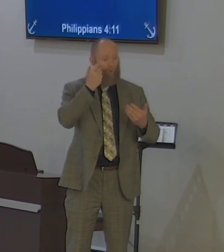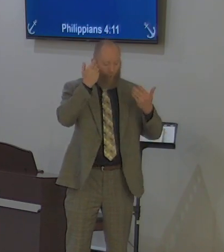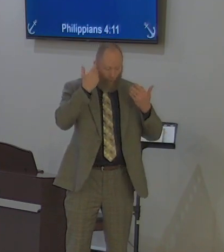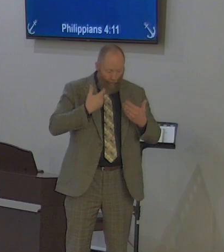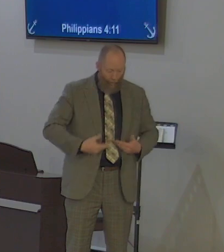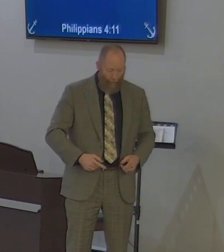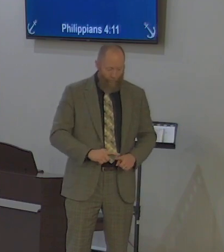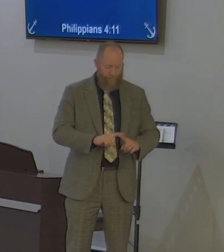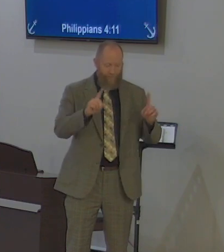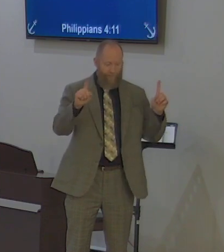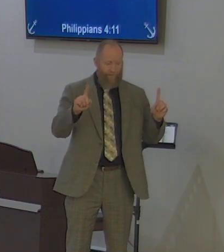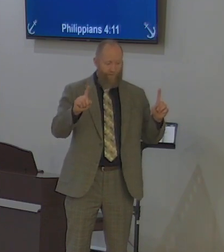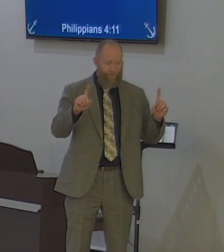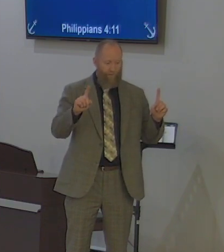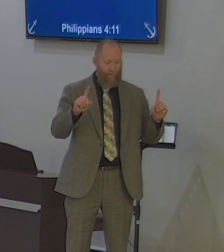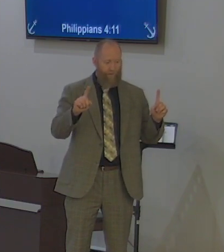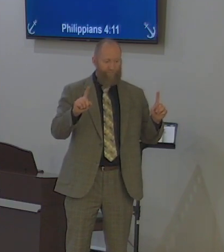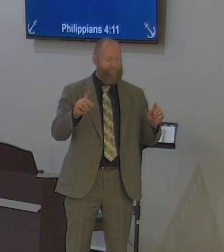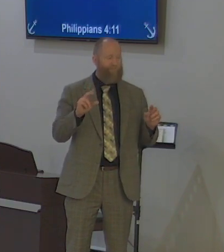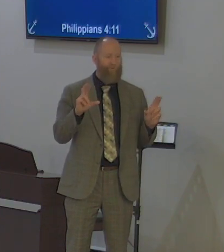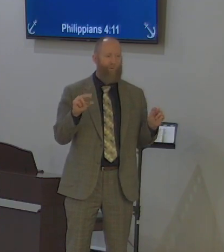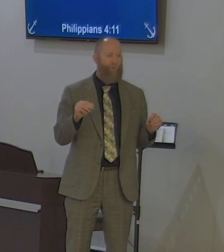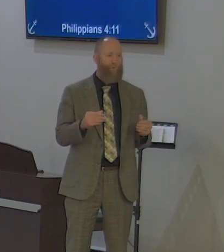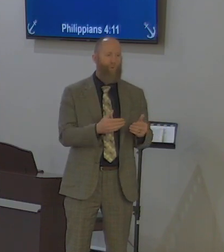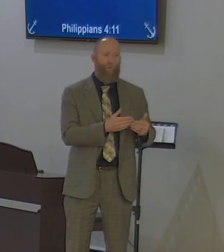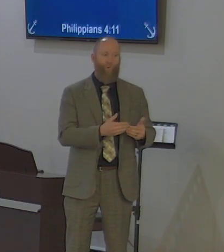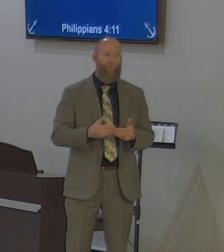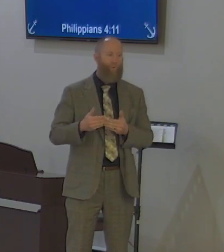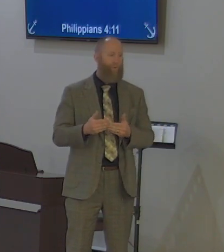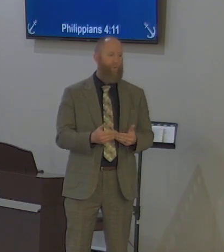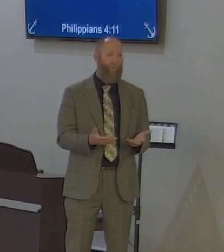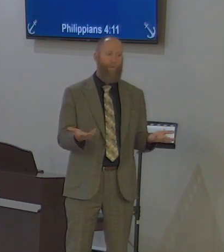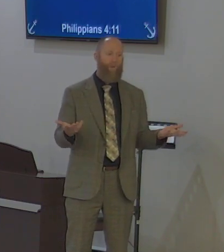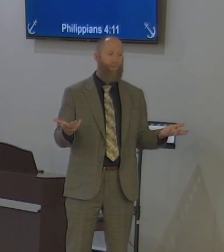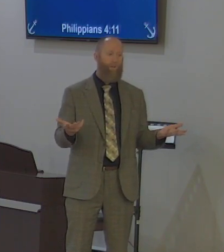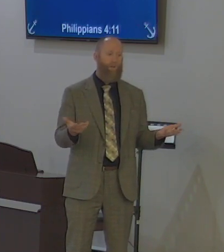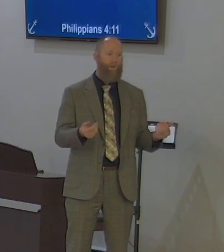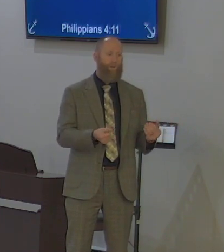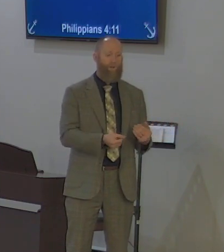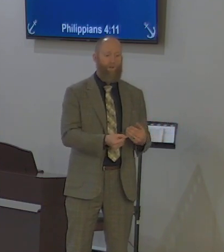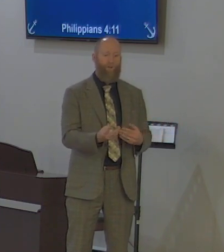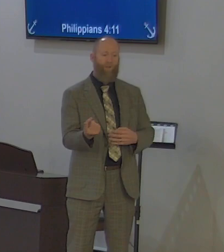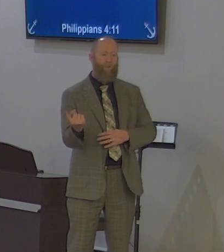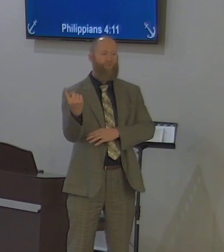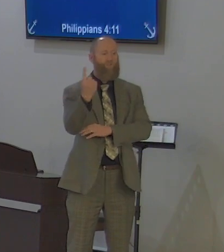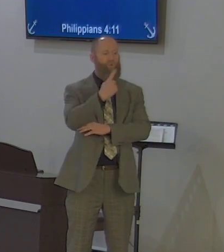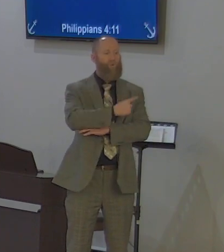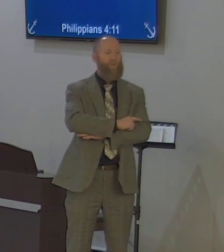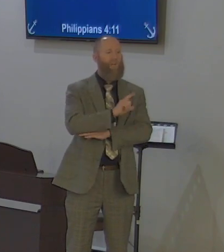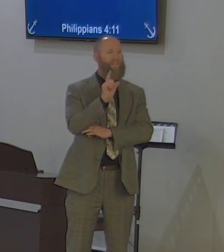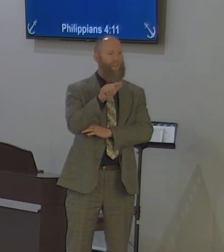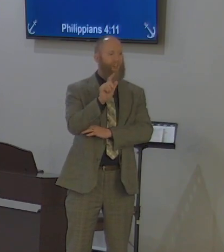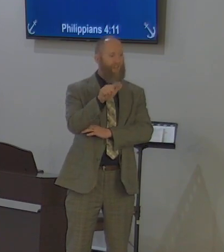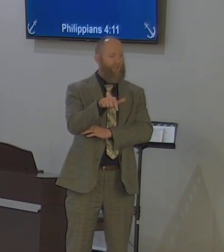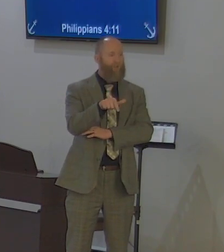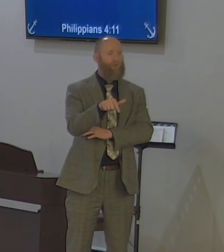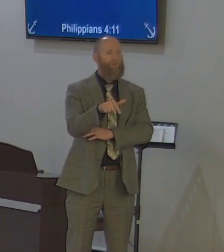And a few days later, we stood at a service with a casket that would sit on top of this pulpit,